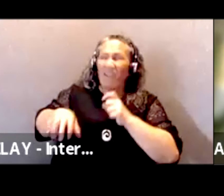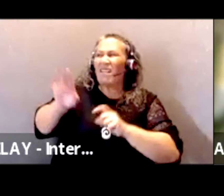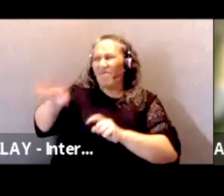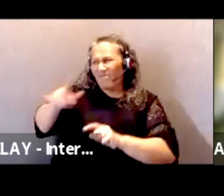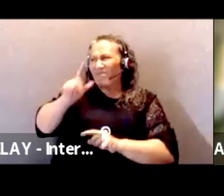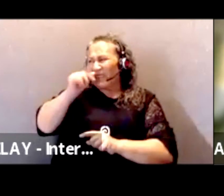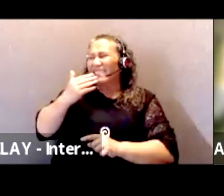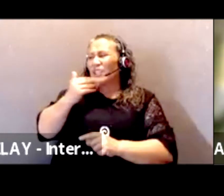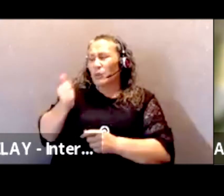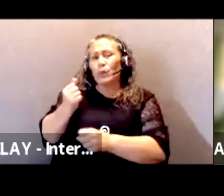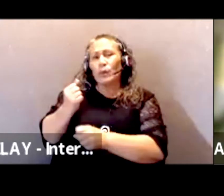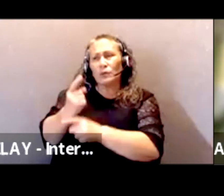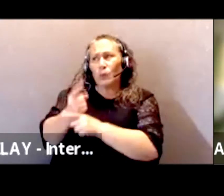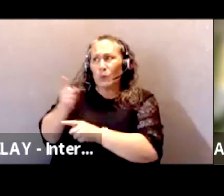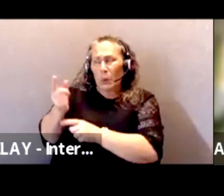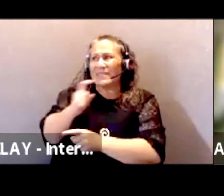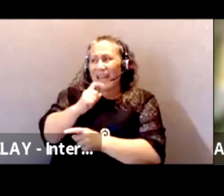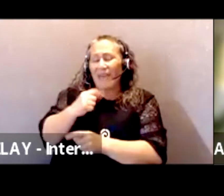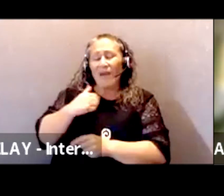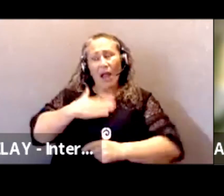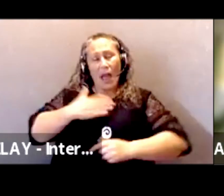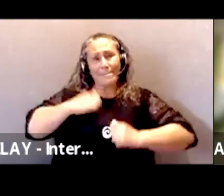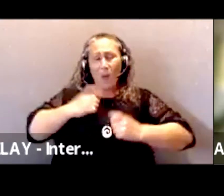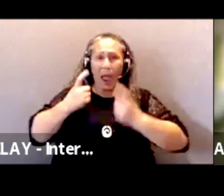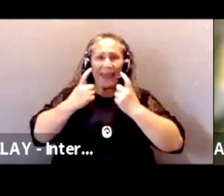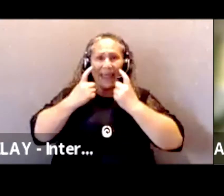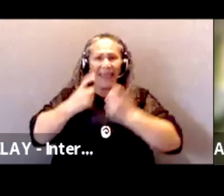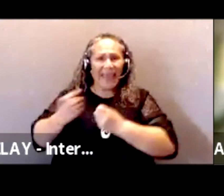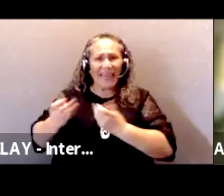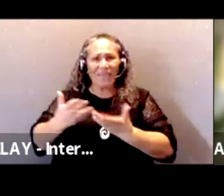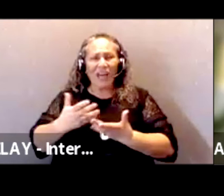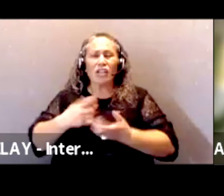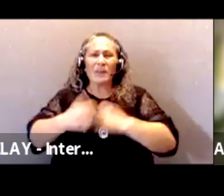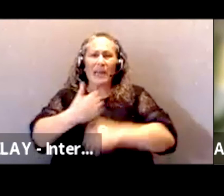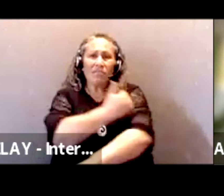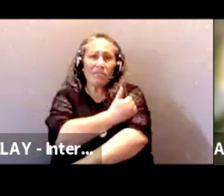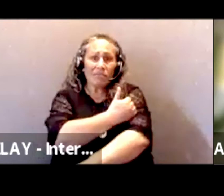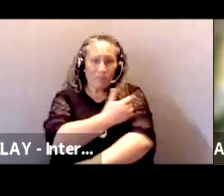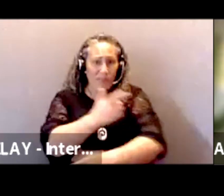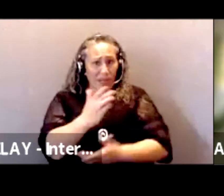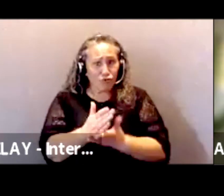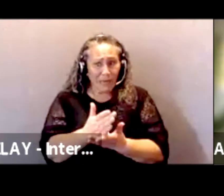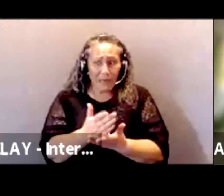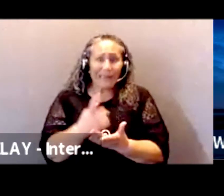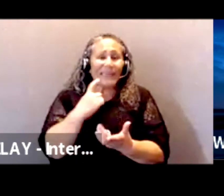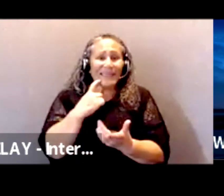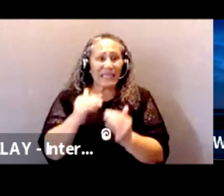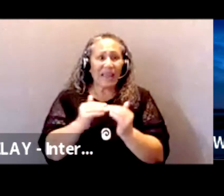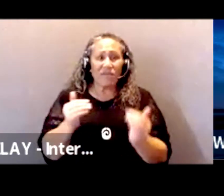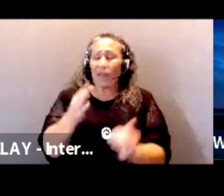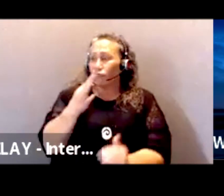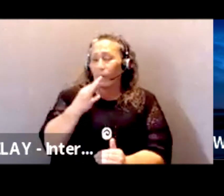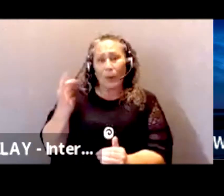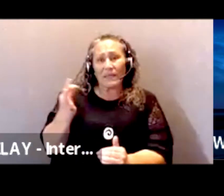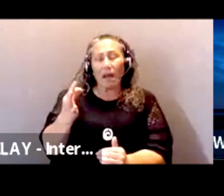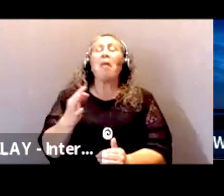to your staff? I would like my caregivers to be vaccinated, because that's a fair request. Yes, I think